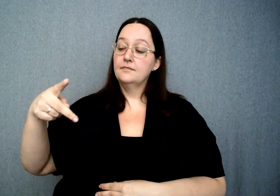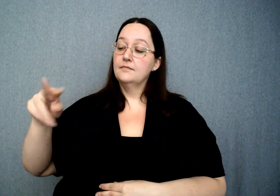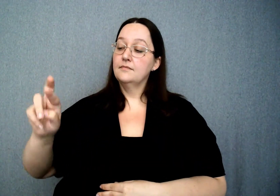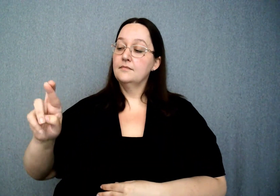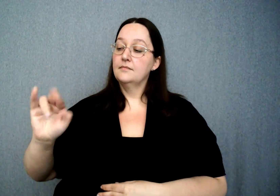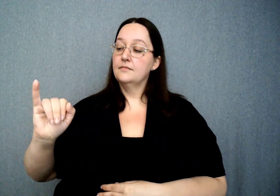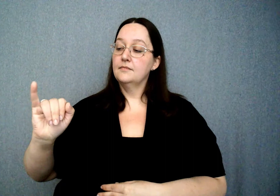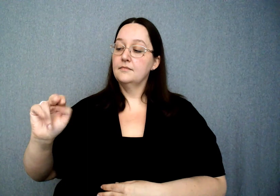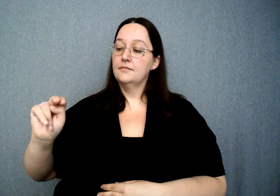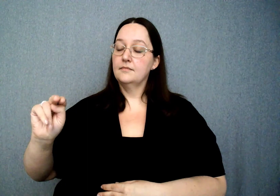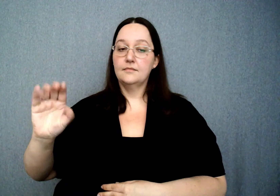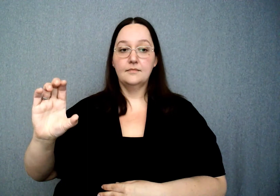47.